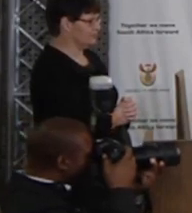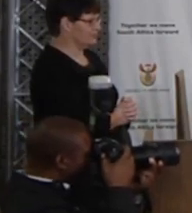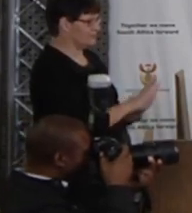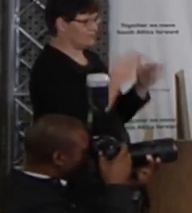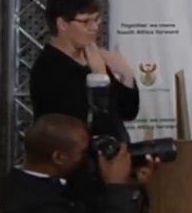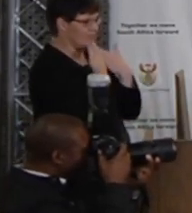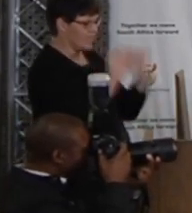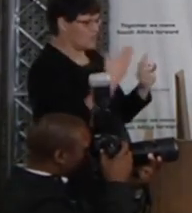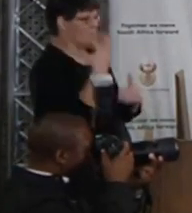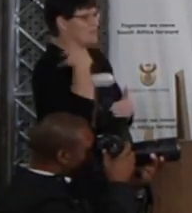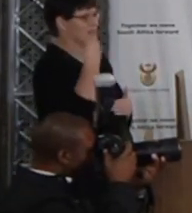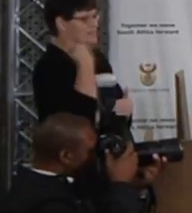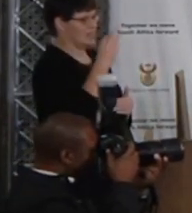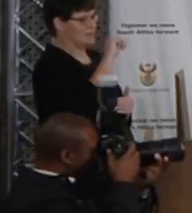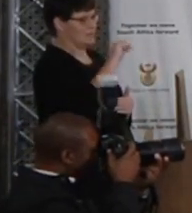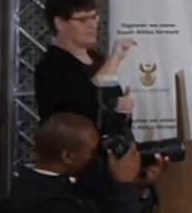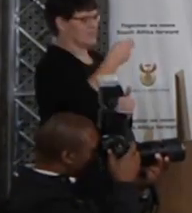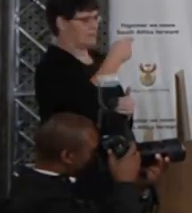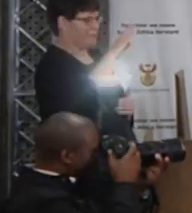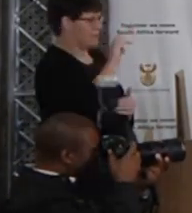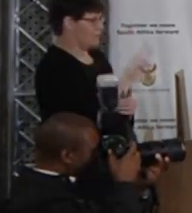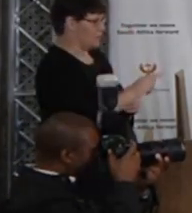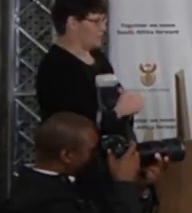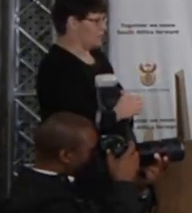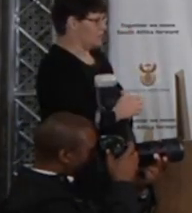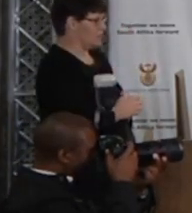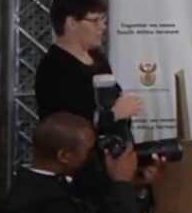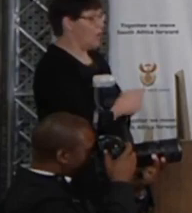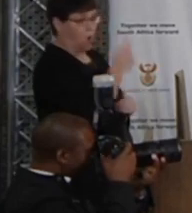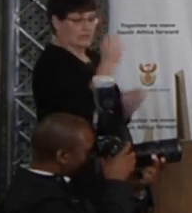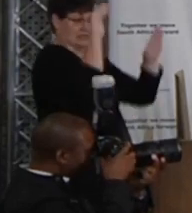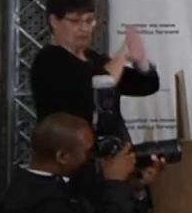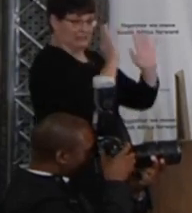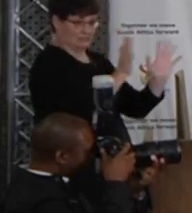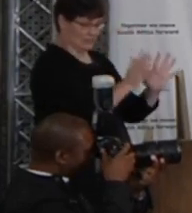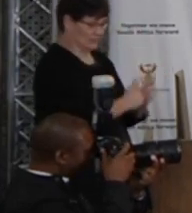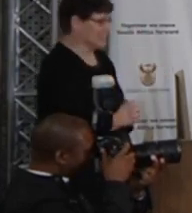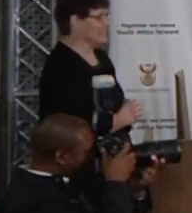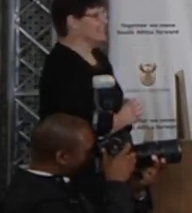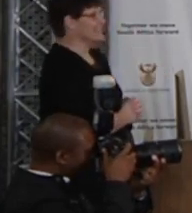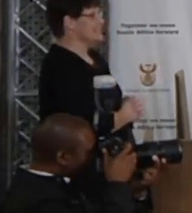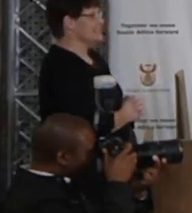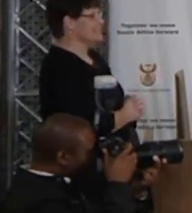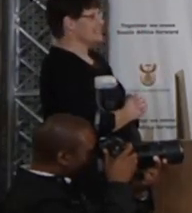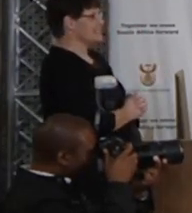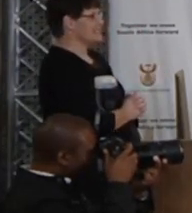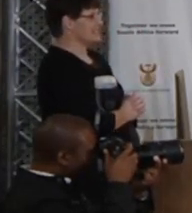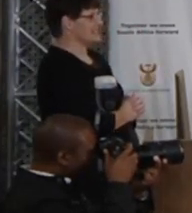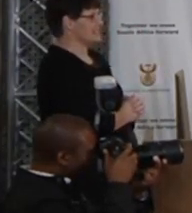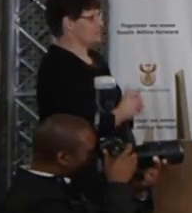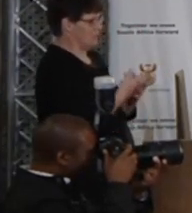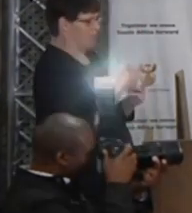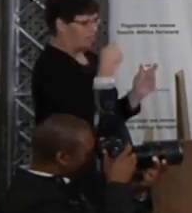Thank you, Minister Mthembu, and colleagues, good afternoon. It's evening, actually. We've been locked up. We've even lost trace of